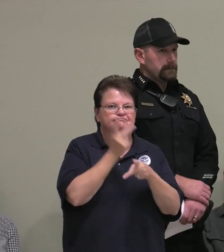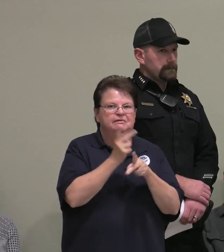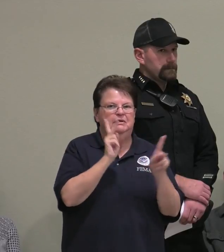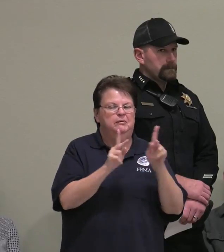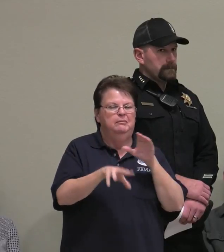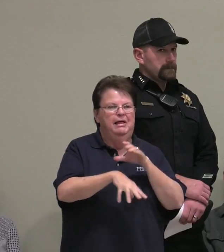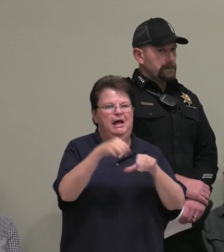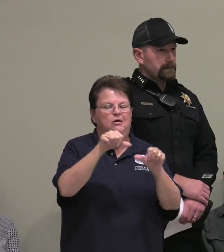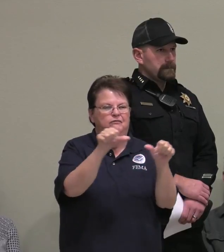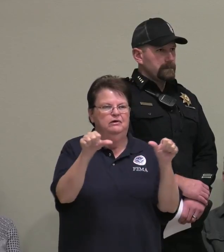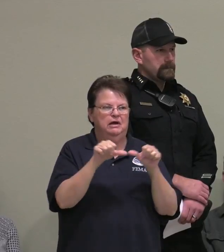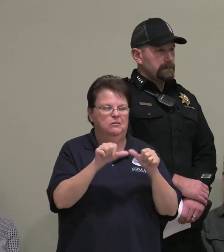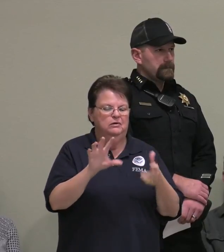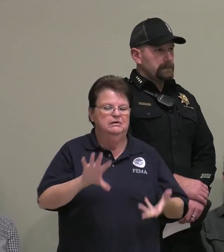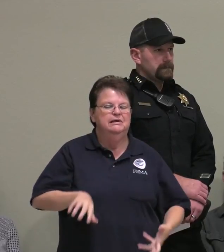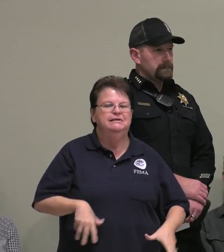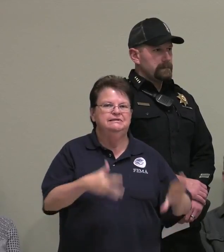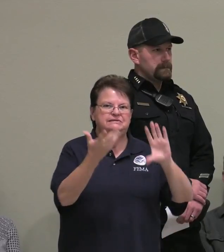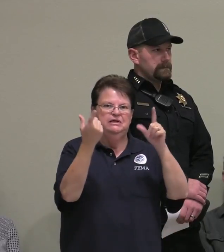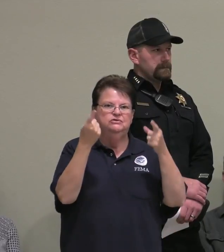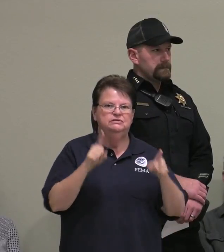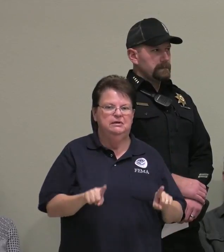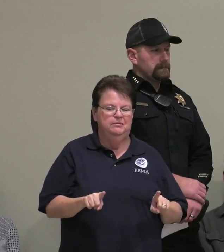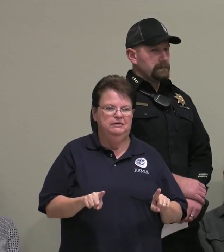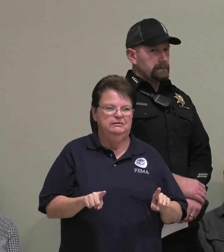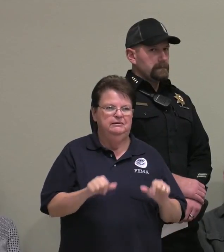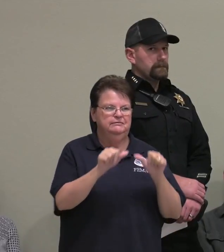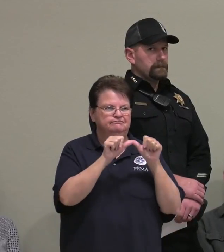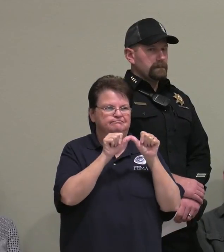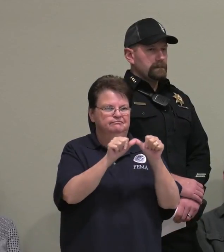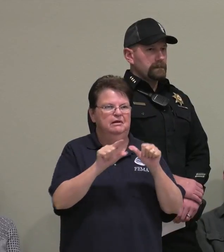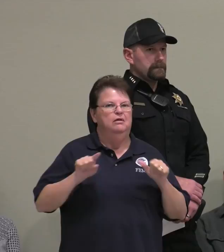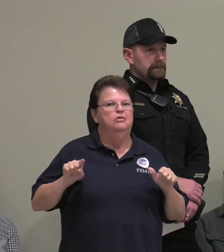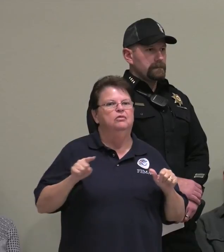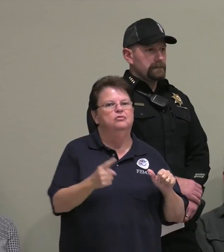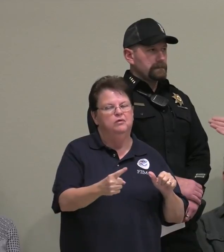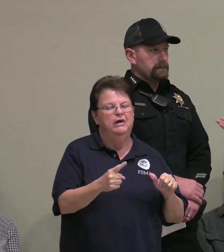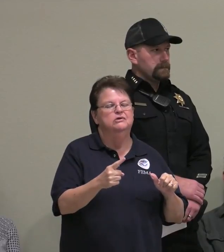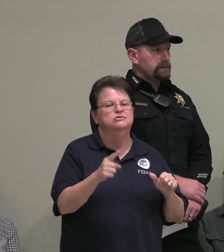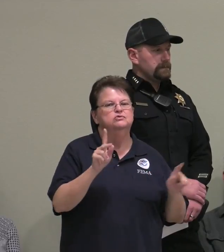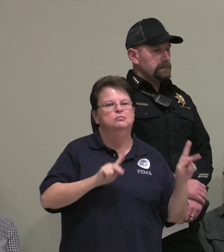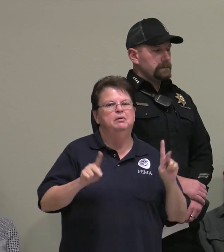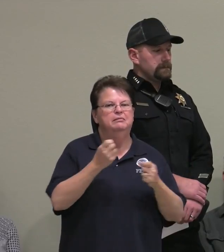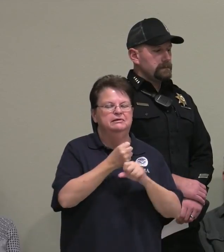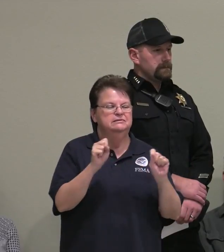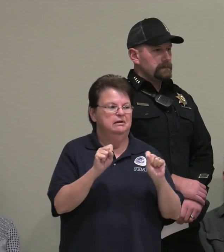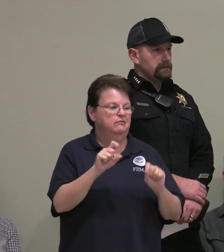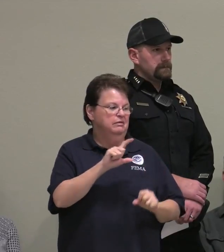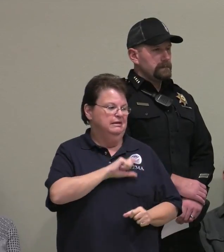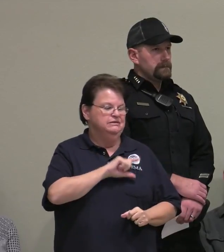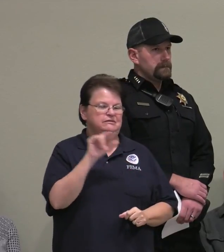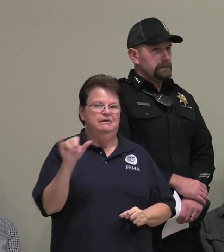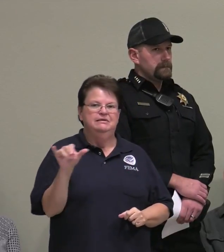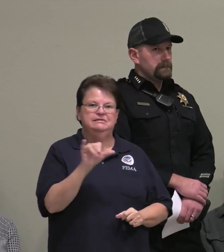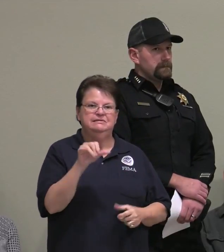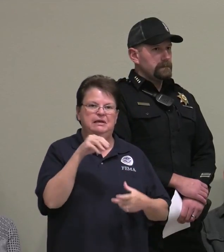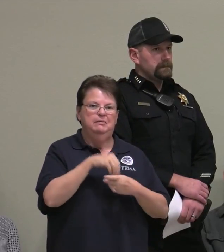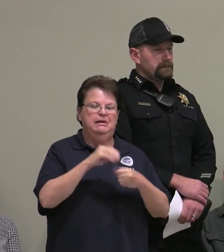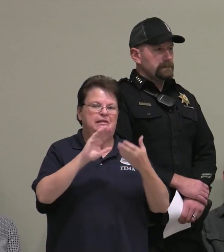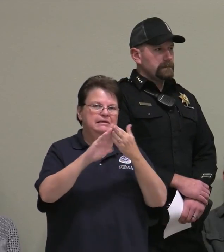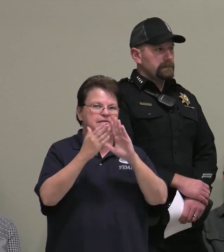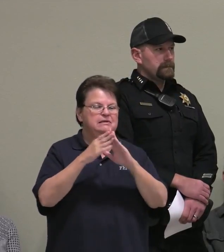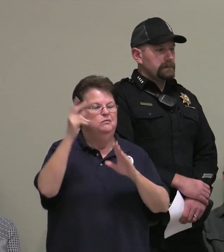people out of an area where a disaster has occurred and there's an ongoing threat to public safety. The chief has the same authority within the town